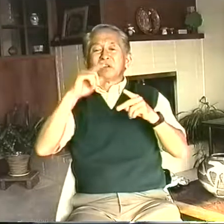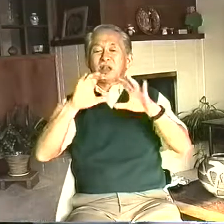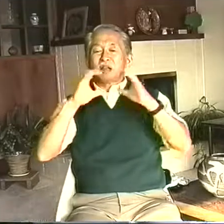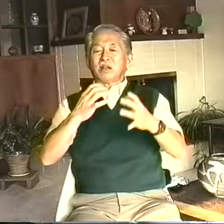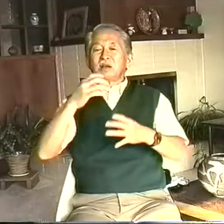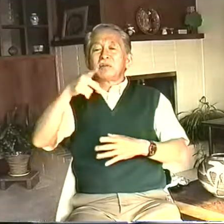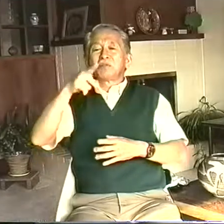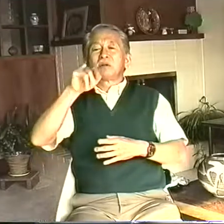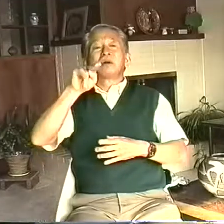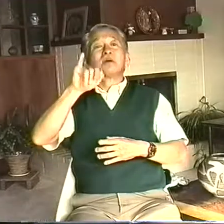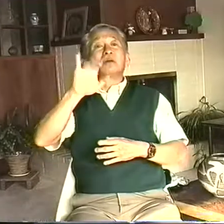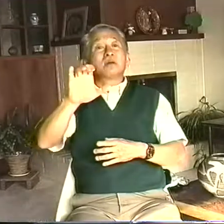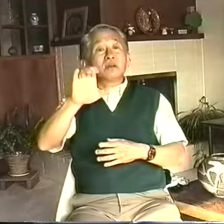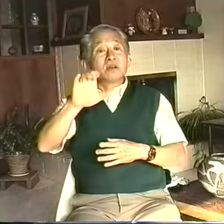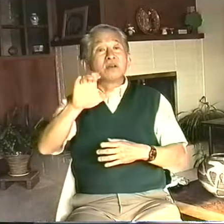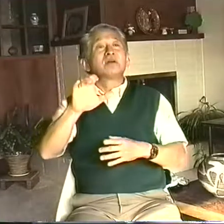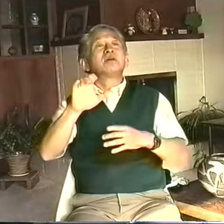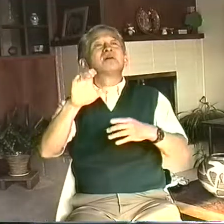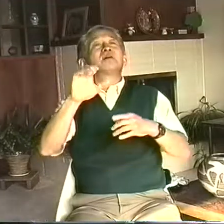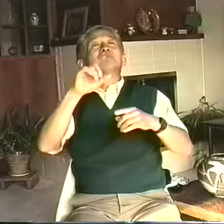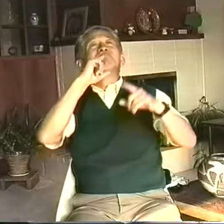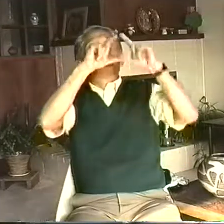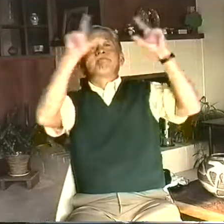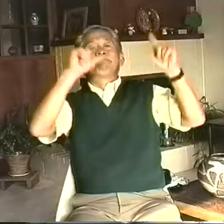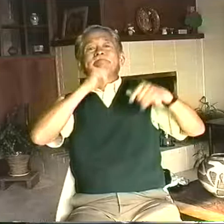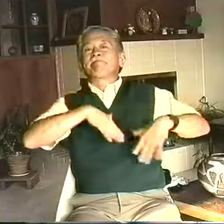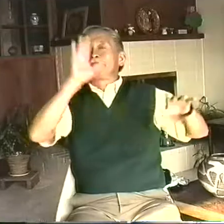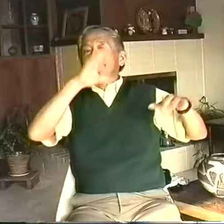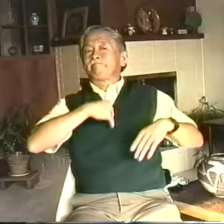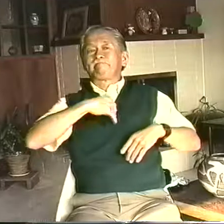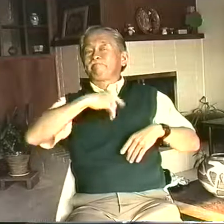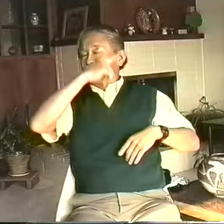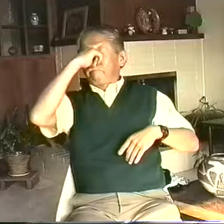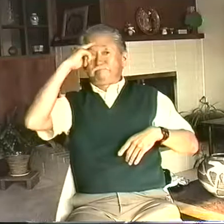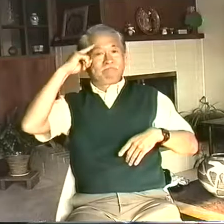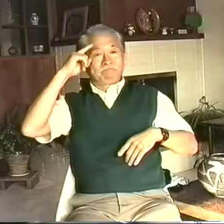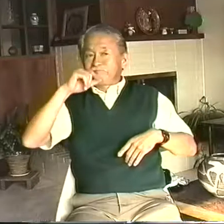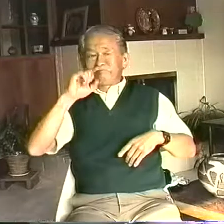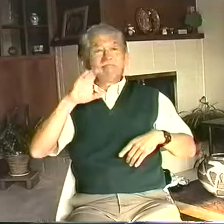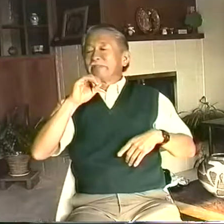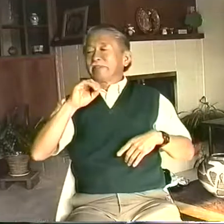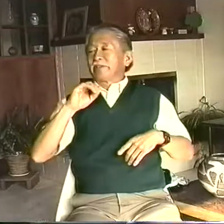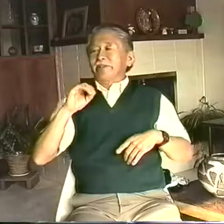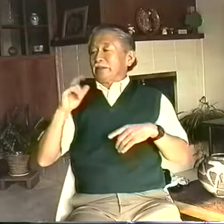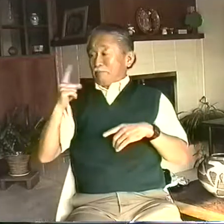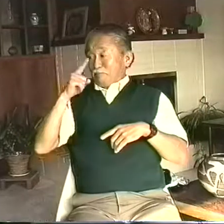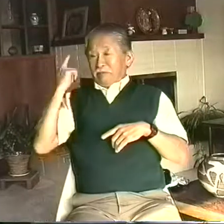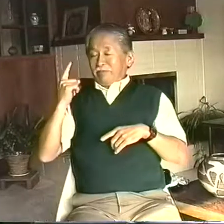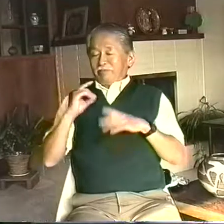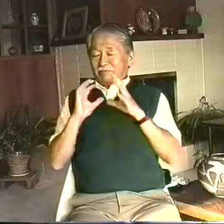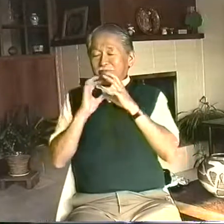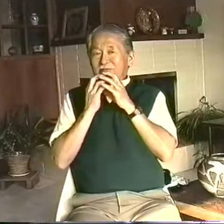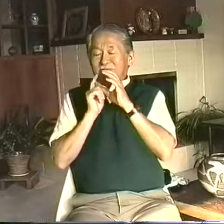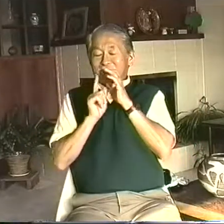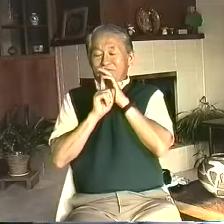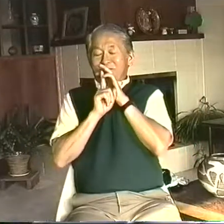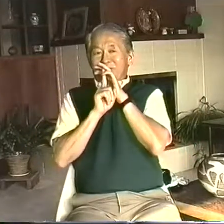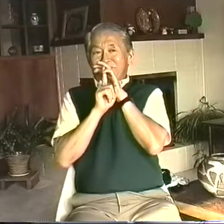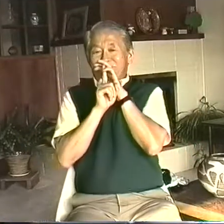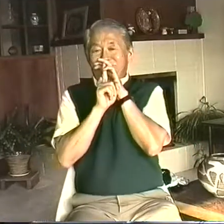another time where we went to one place for a class picnic, and there was a sign that said no blacks allowed. So what we